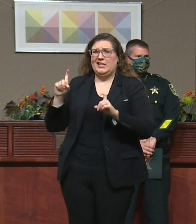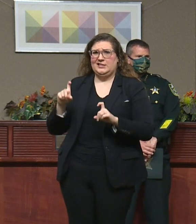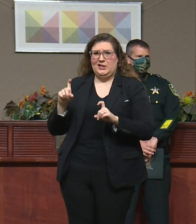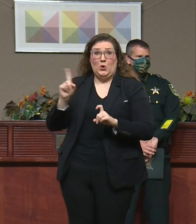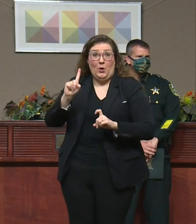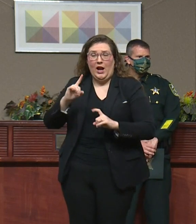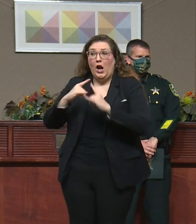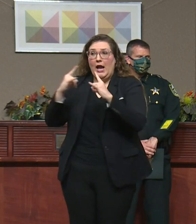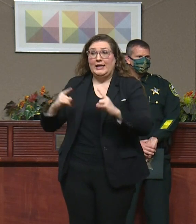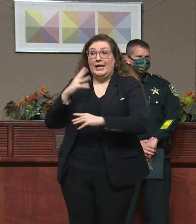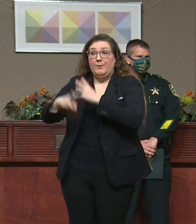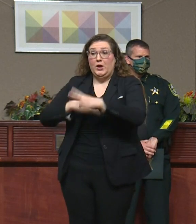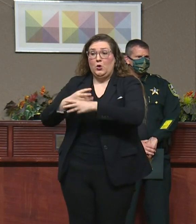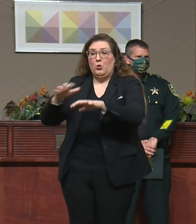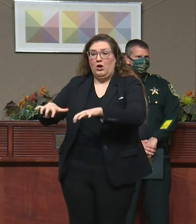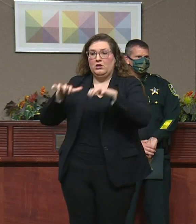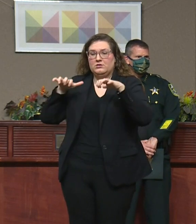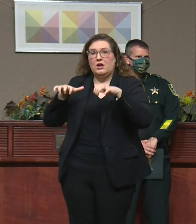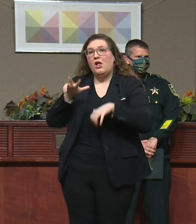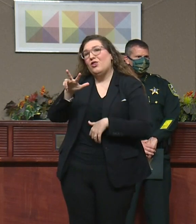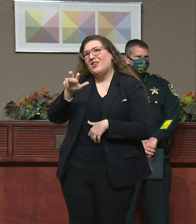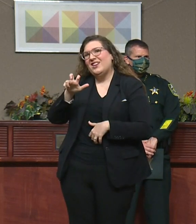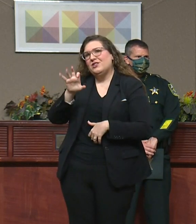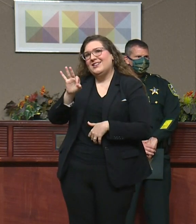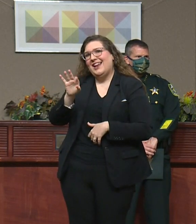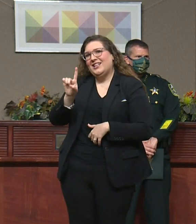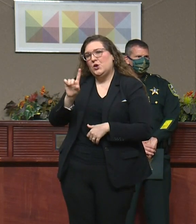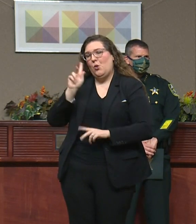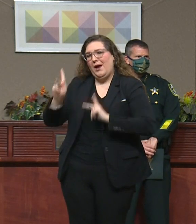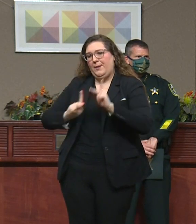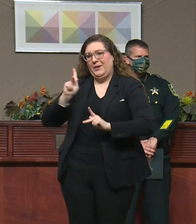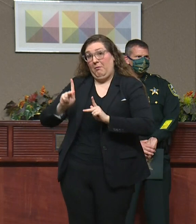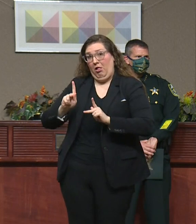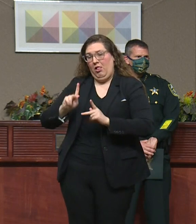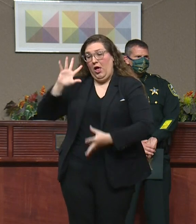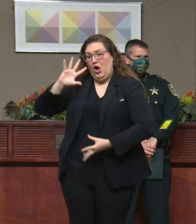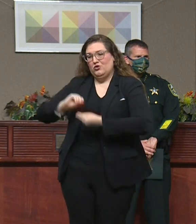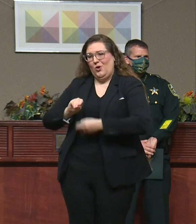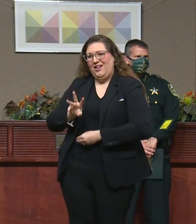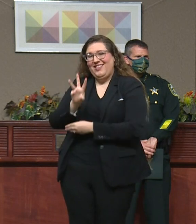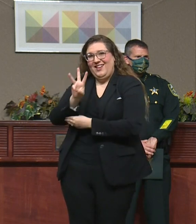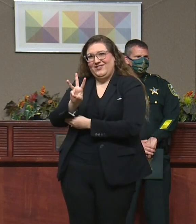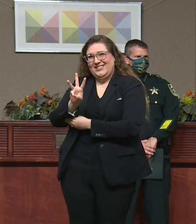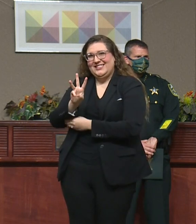World, 391 individuals, 6 positive for